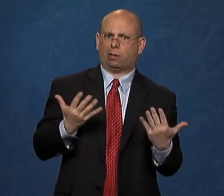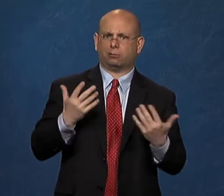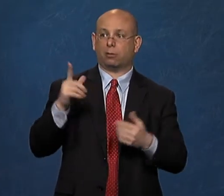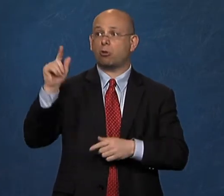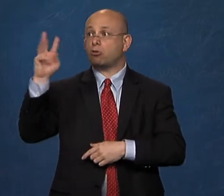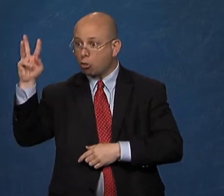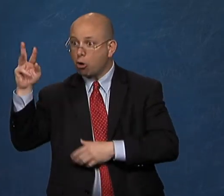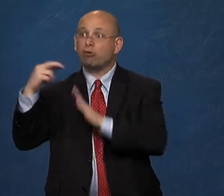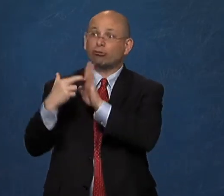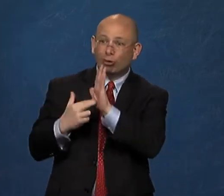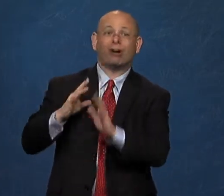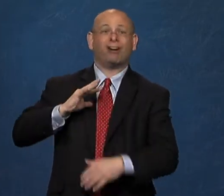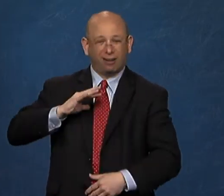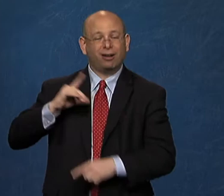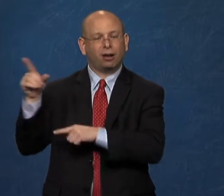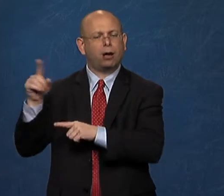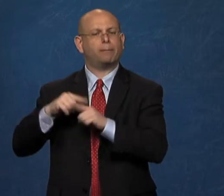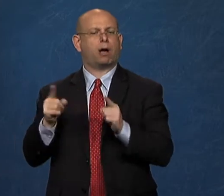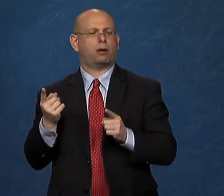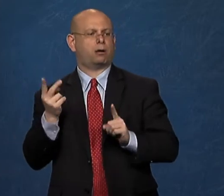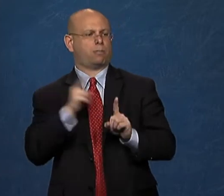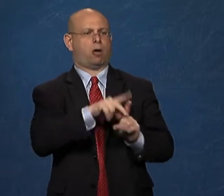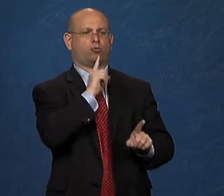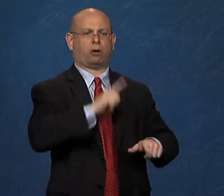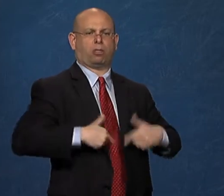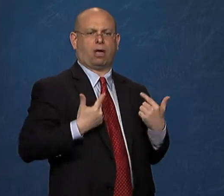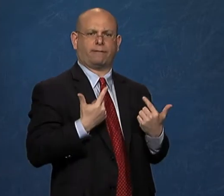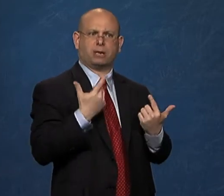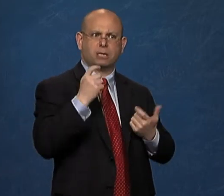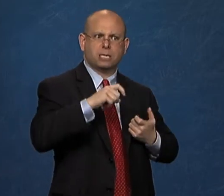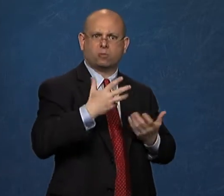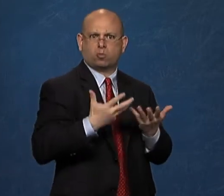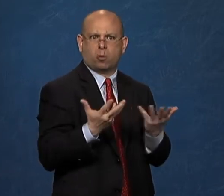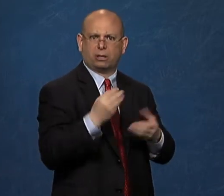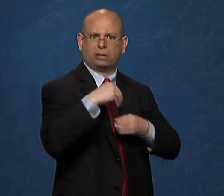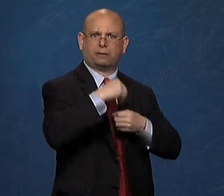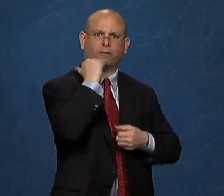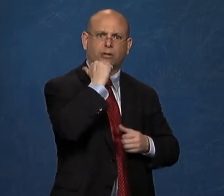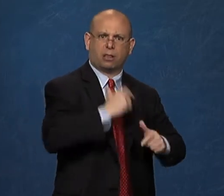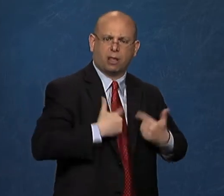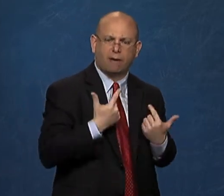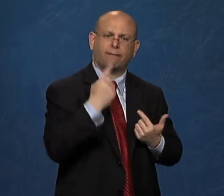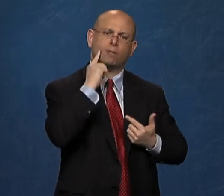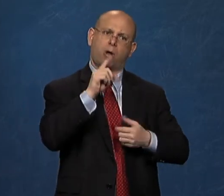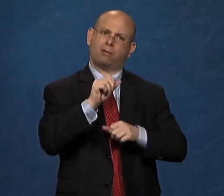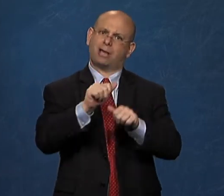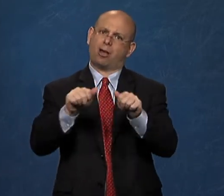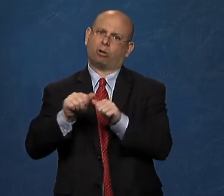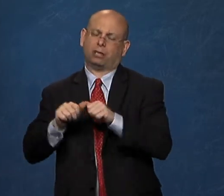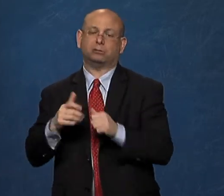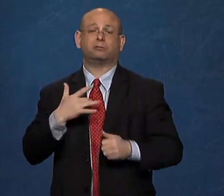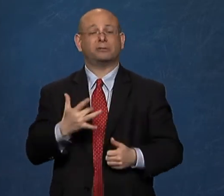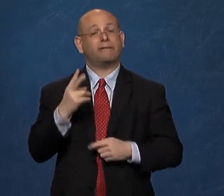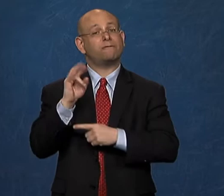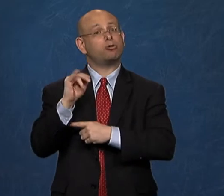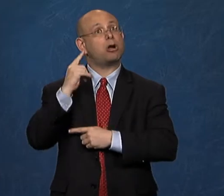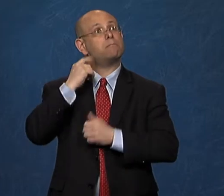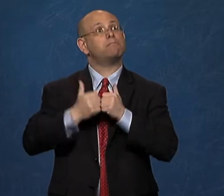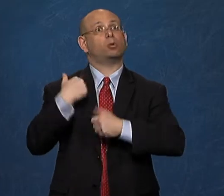consumer's concerns, understanding, of course, there are laws and regulations, but how does it actually work itself out in real life for individuals who are using